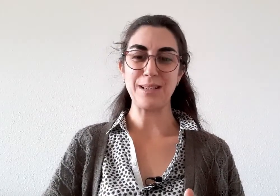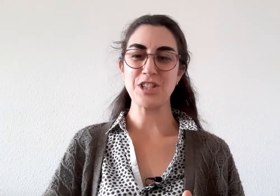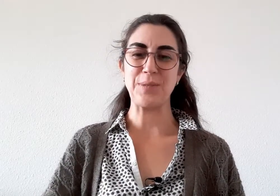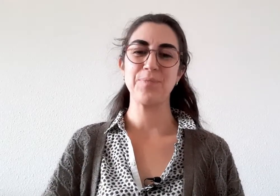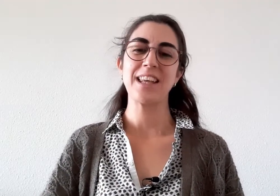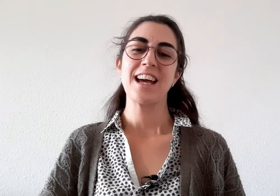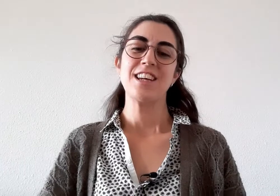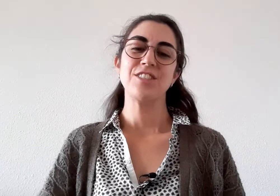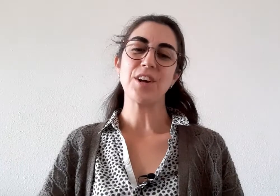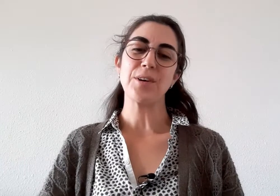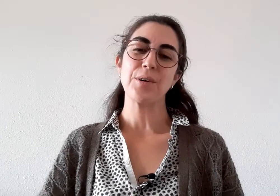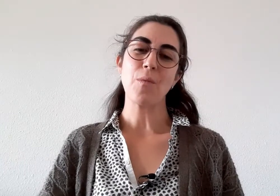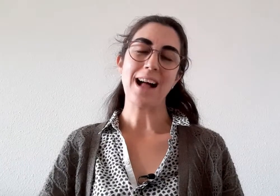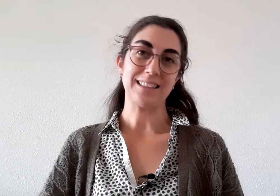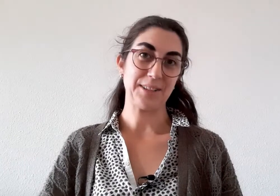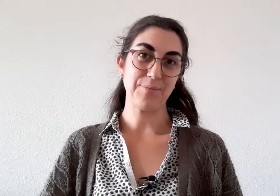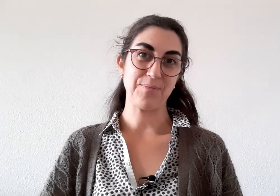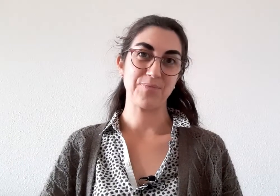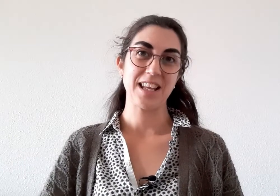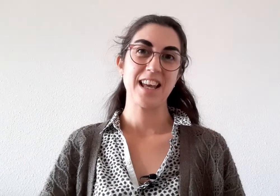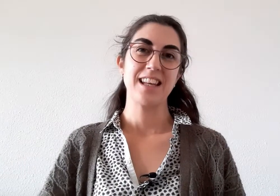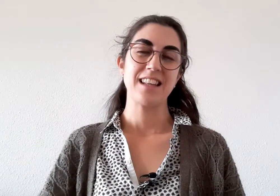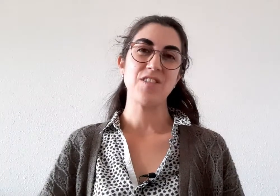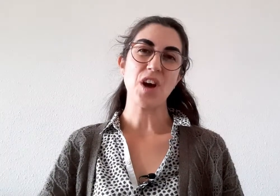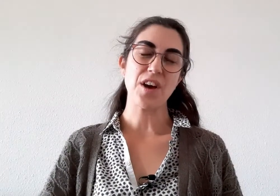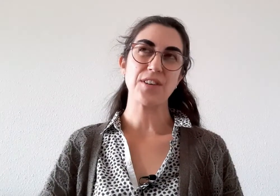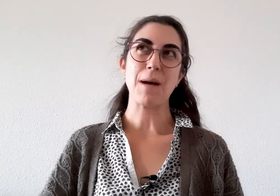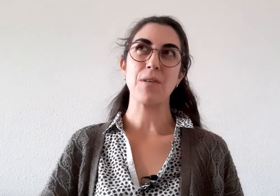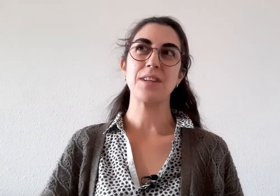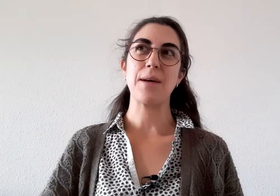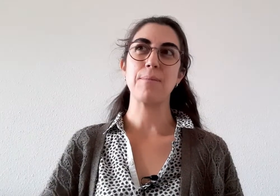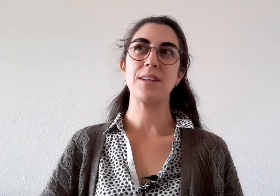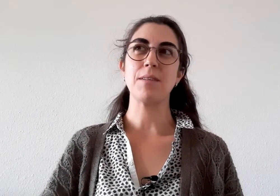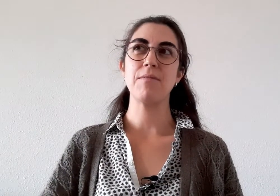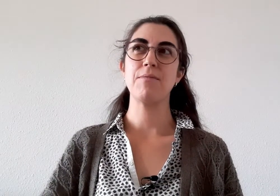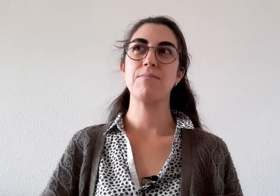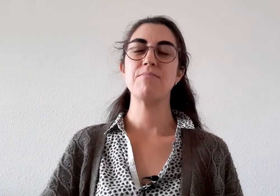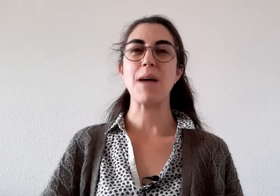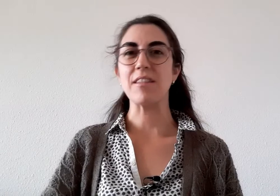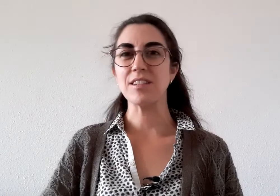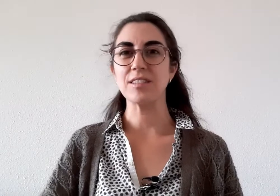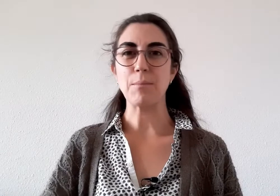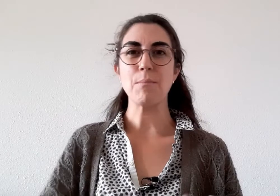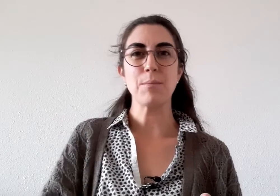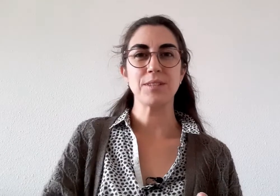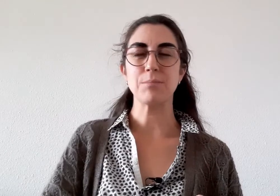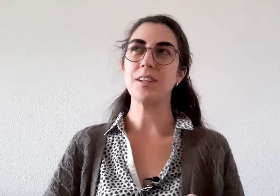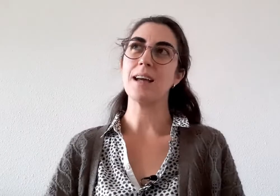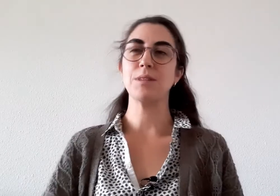too. So, have you heard about some parents, some mums sometimes, some